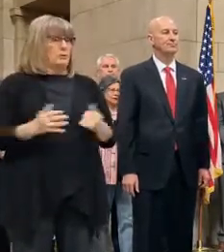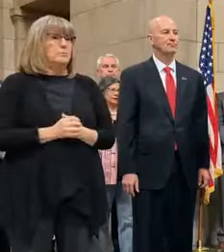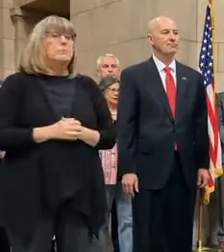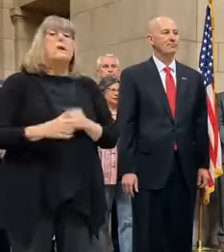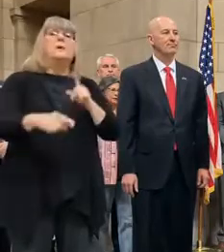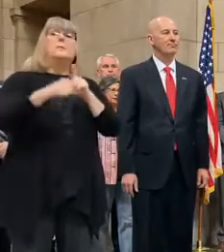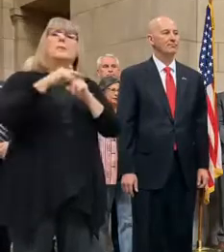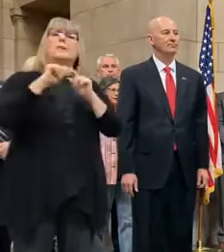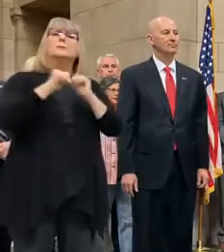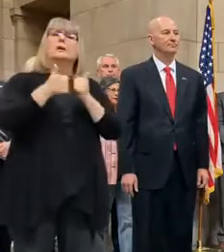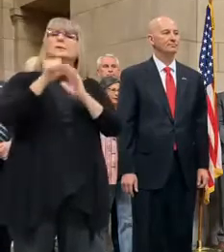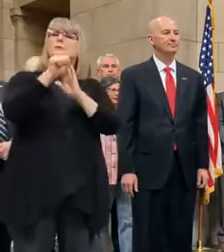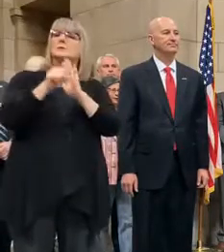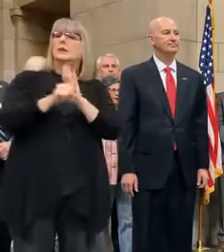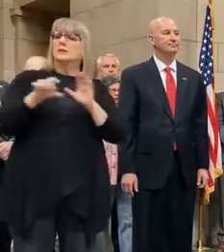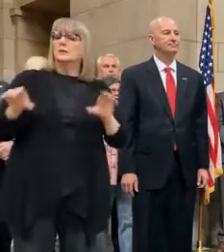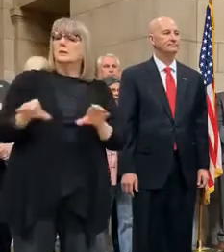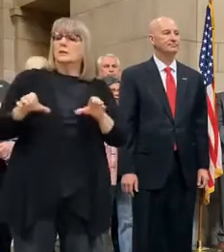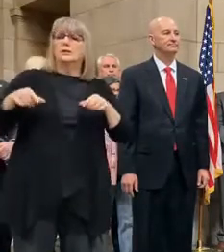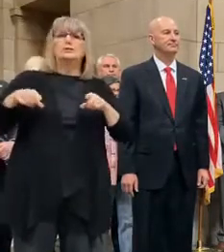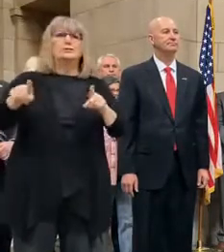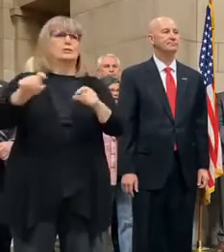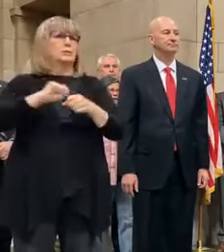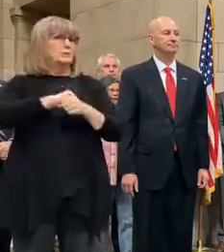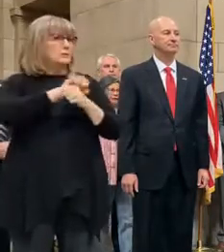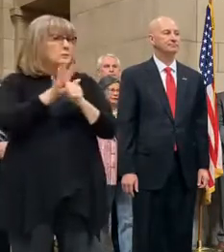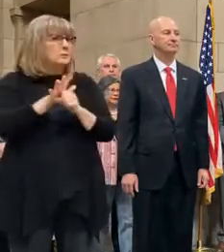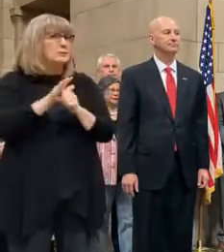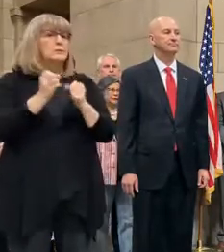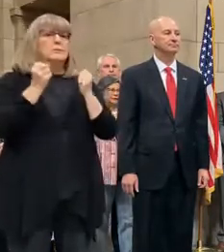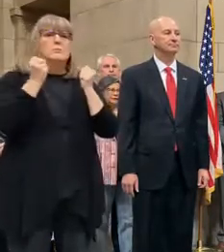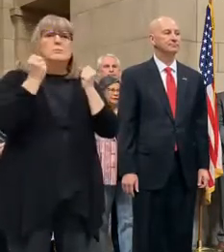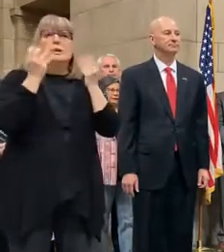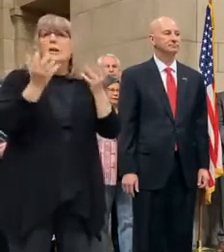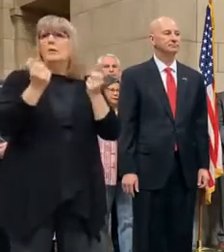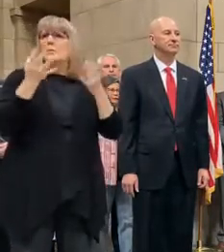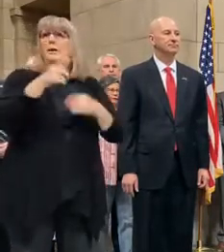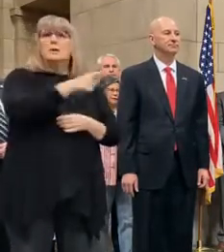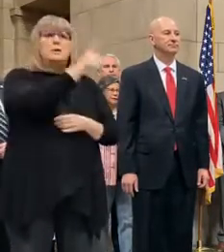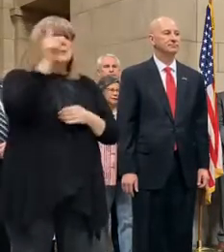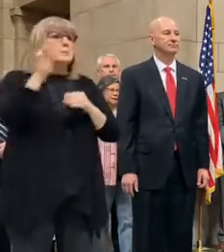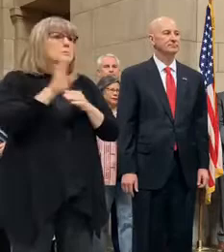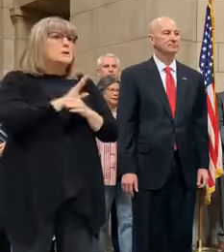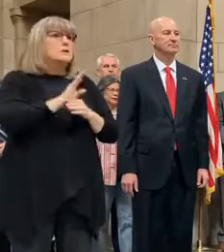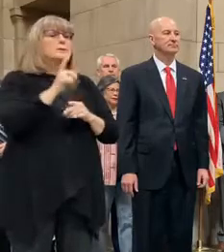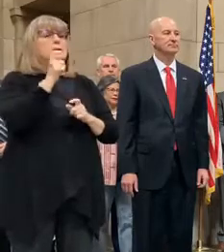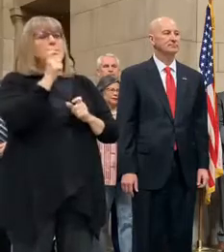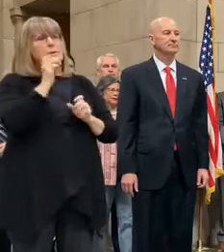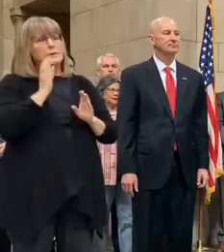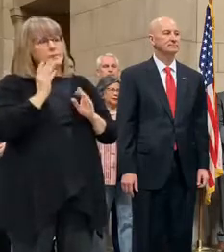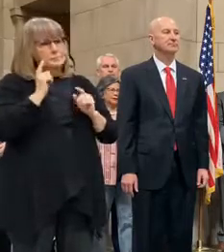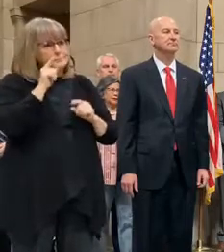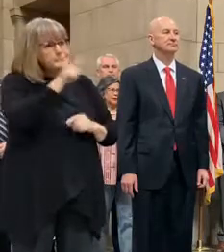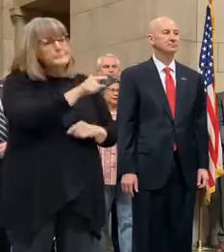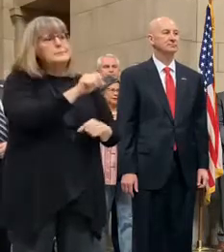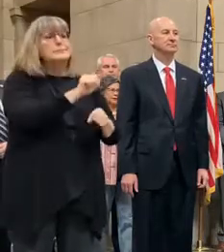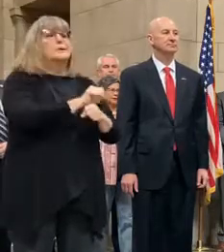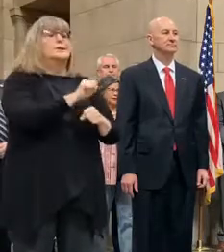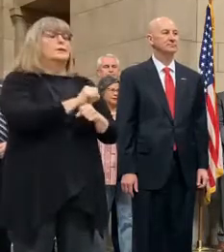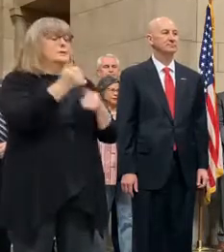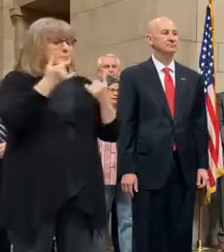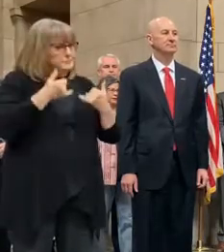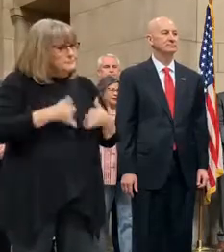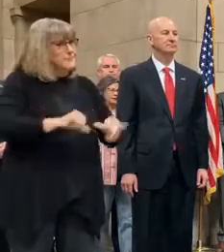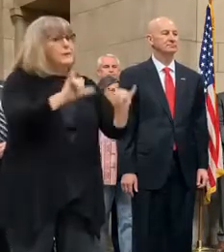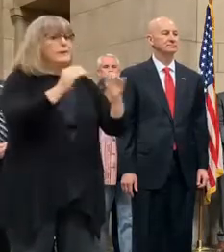on behalf of the thousands of businesses in the state who went to work and kept this economy